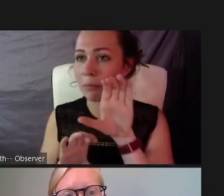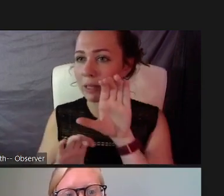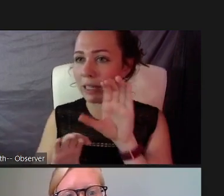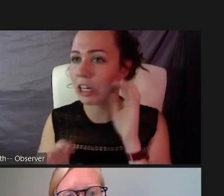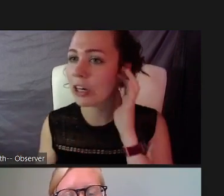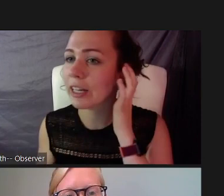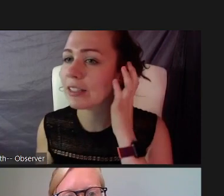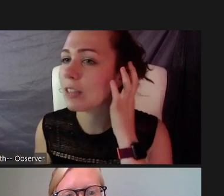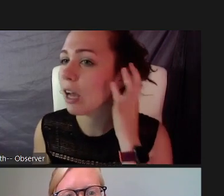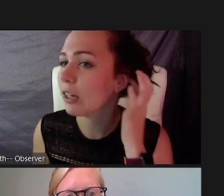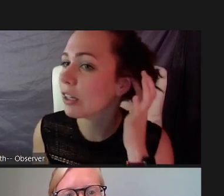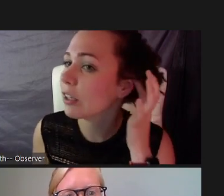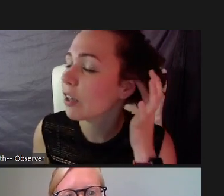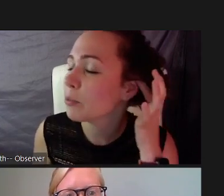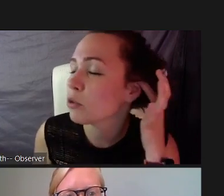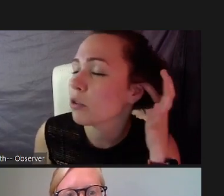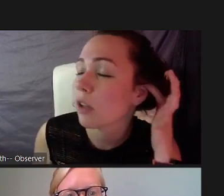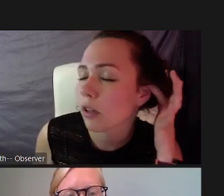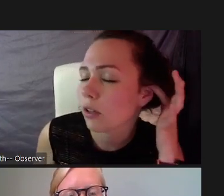being here, it's not